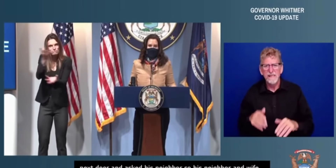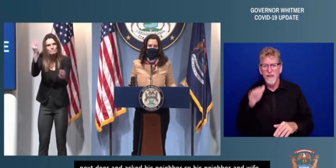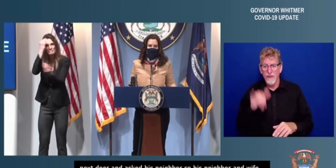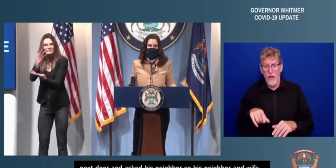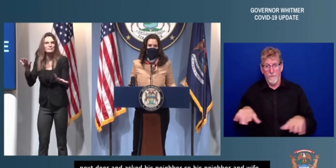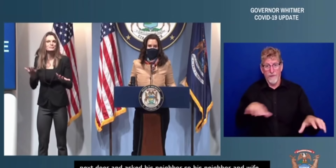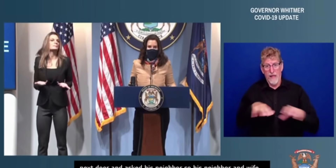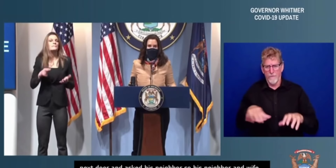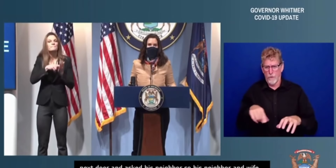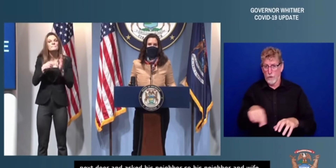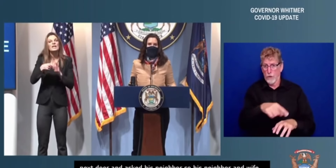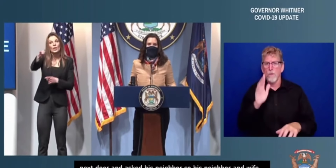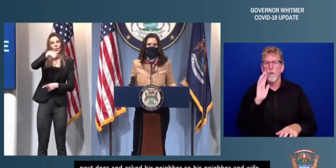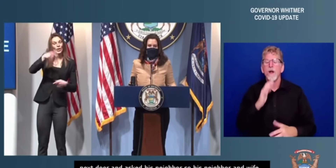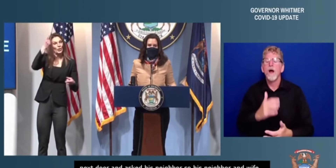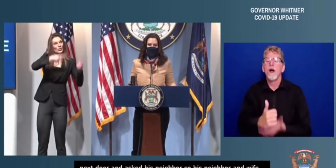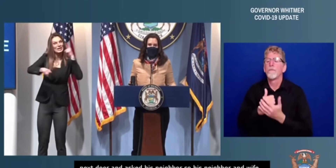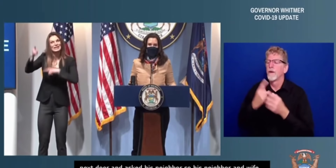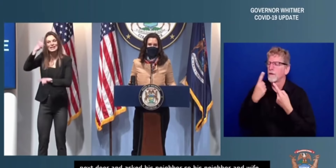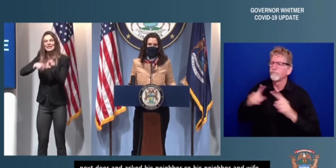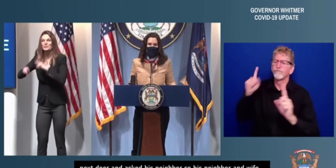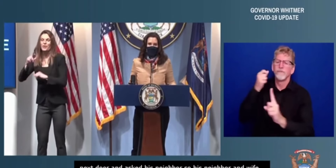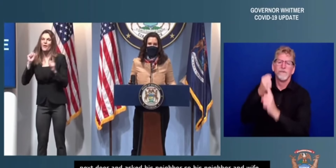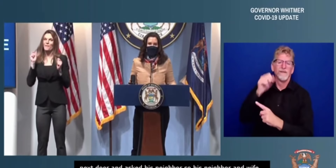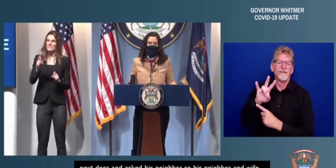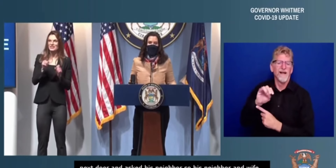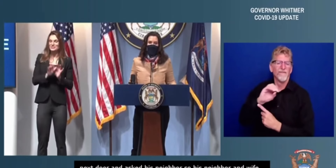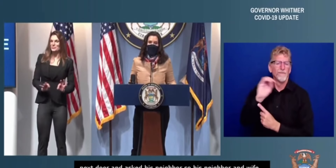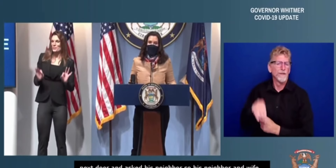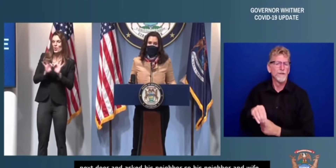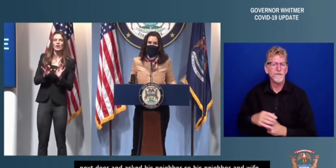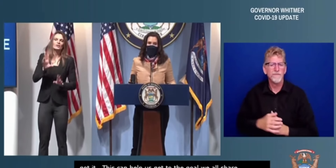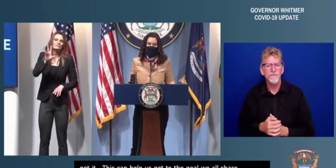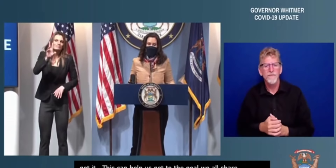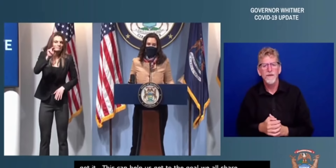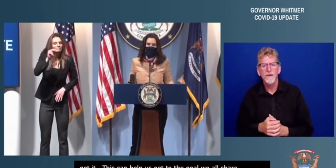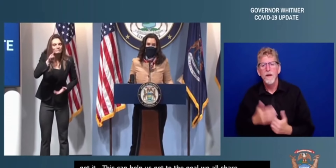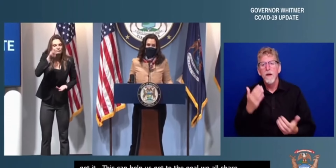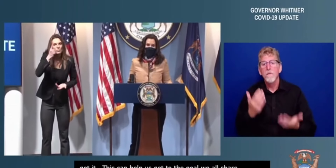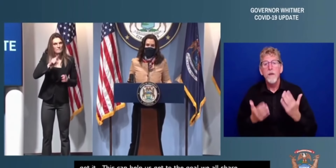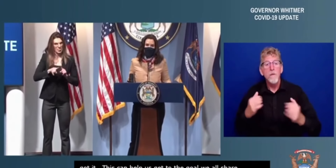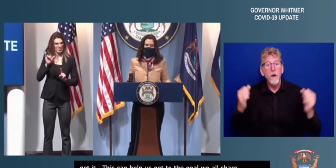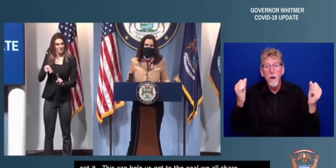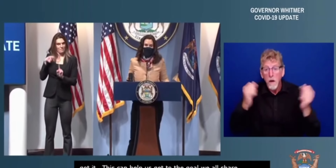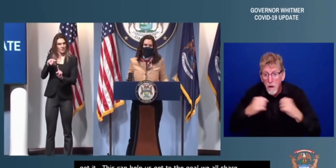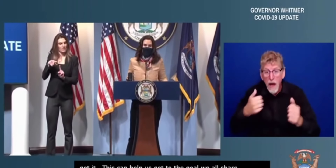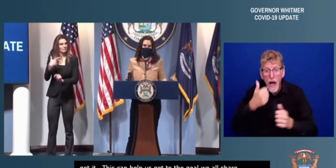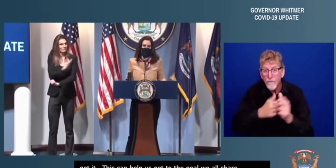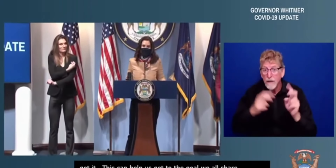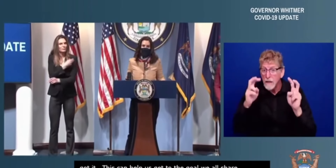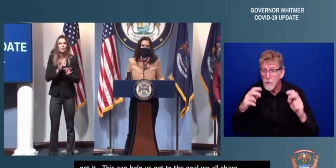not see eye to eye on every issue in this moment, but I hope and believe that we all